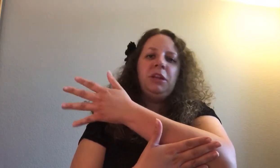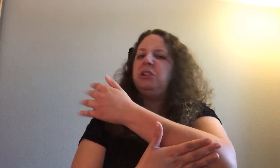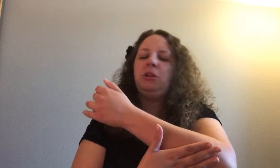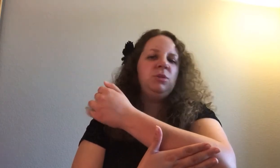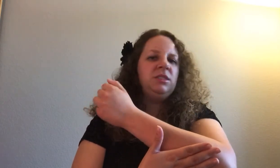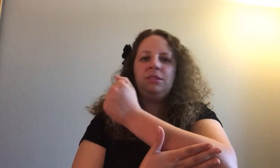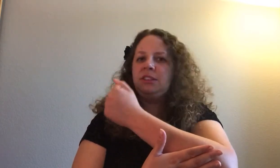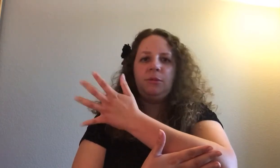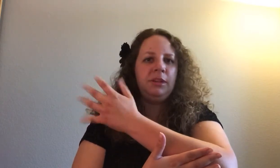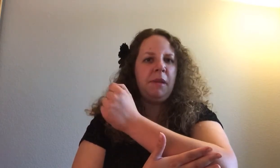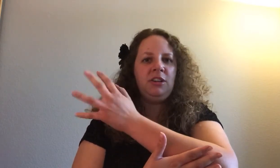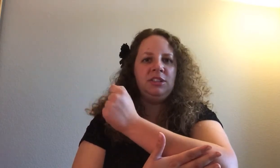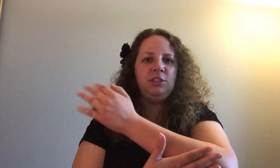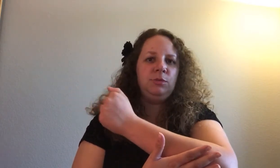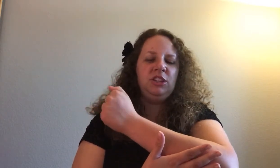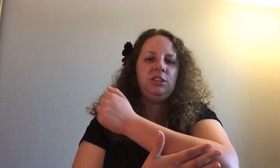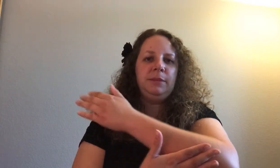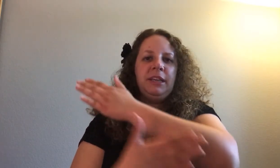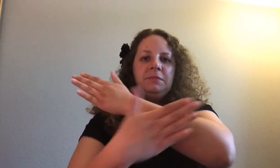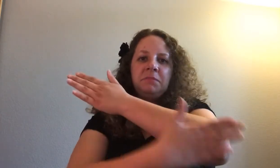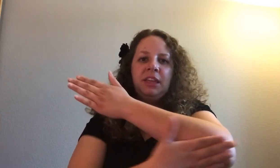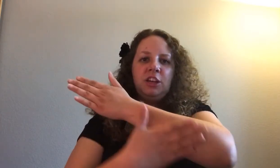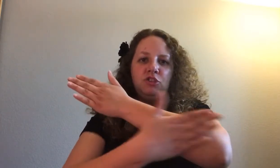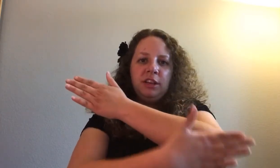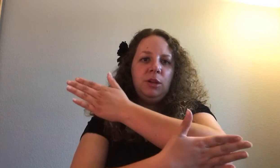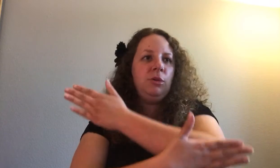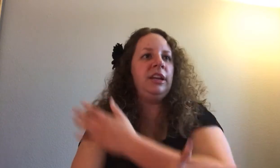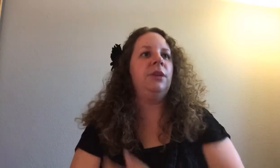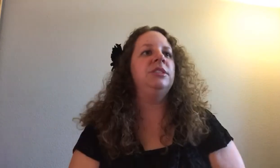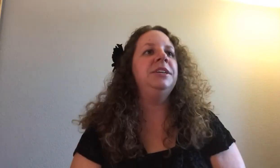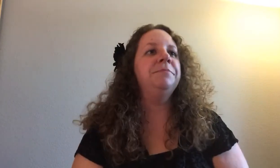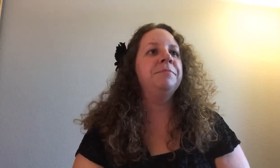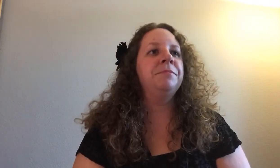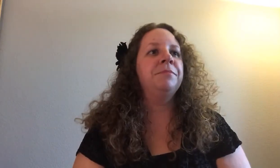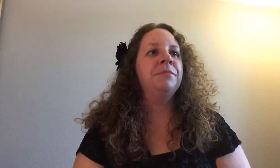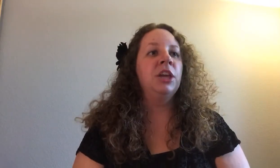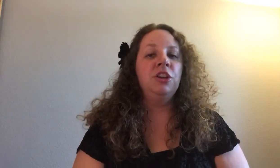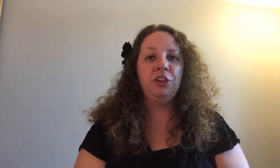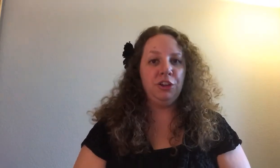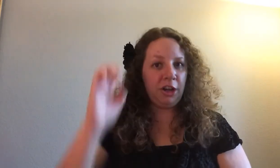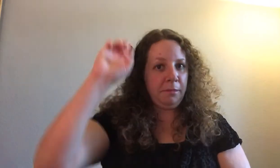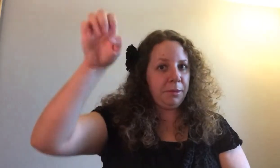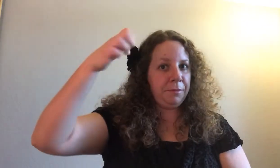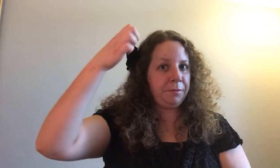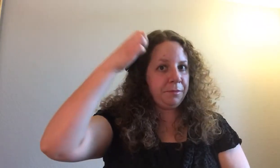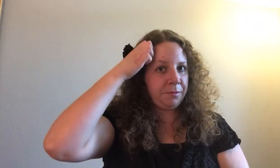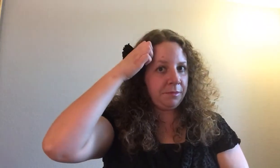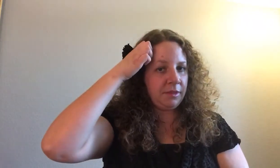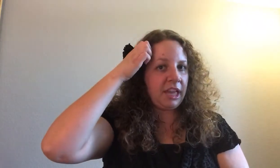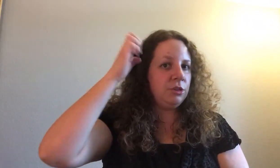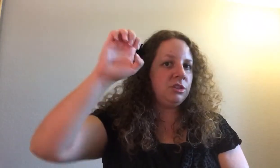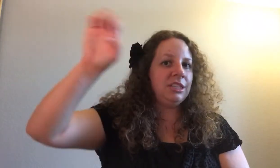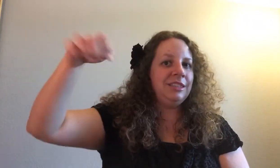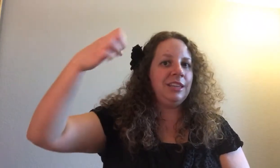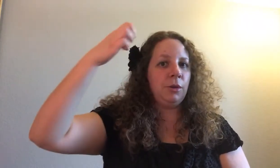or closed, does not really matter, it's really just the base. Country or county. Europe, I usually see it going